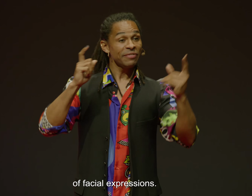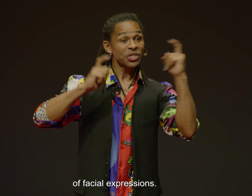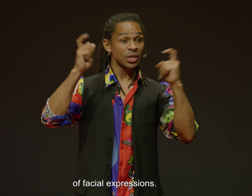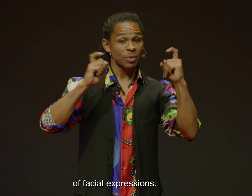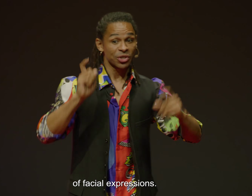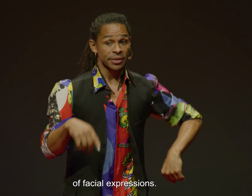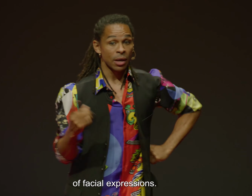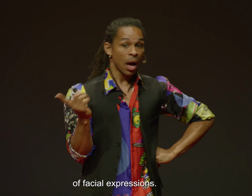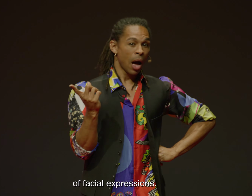facial expressions.